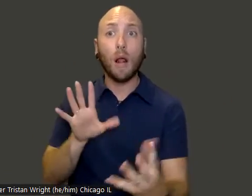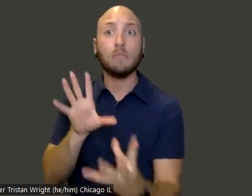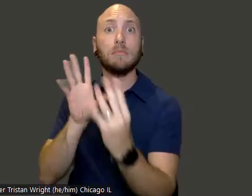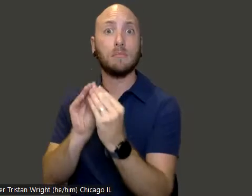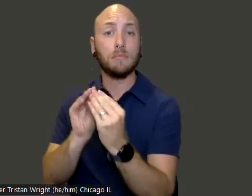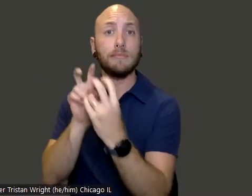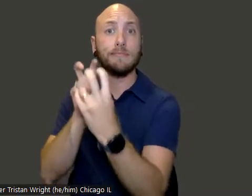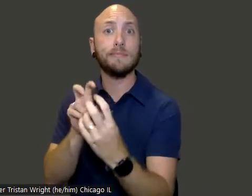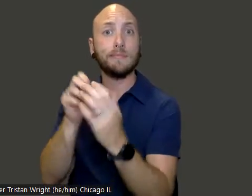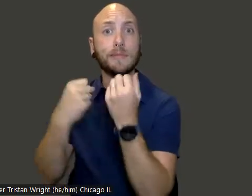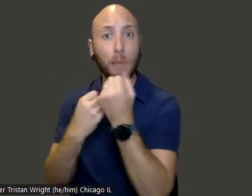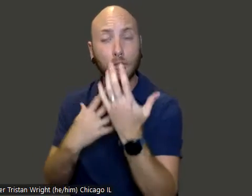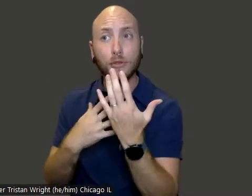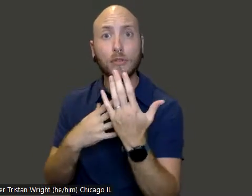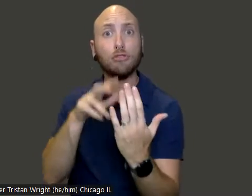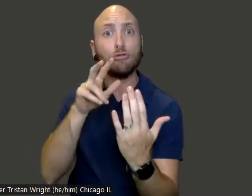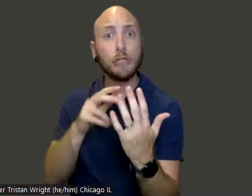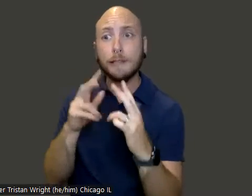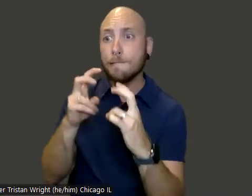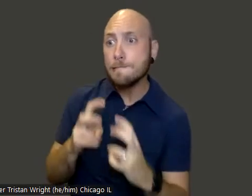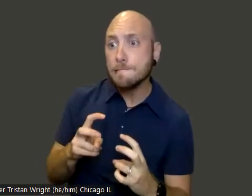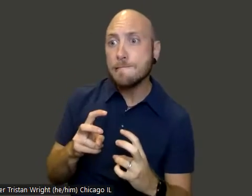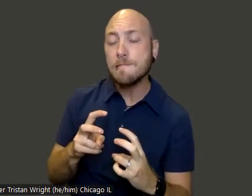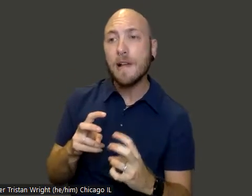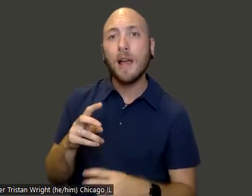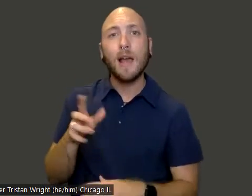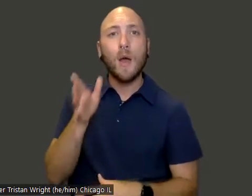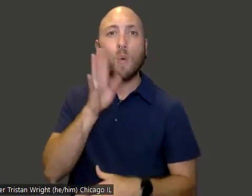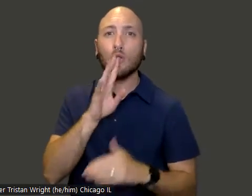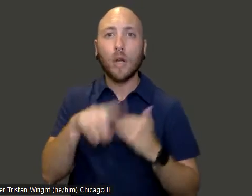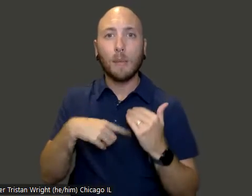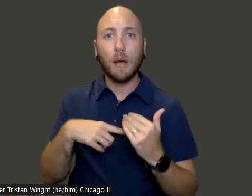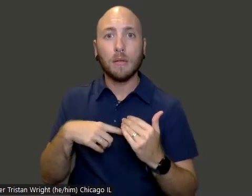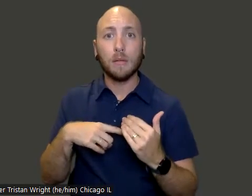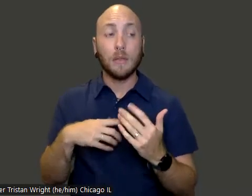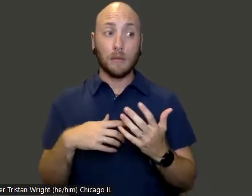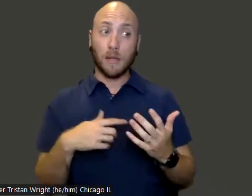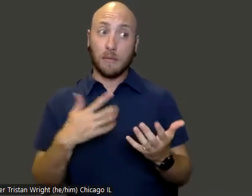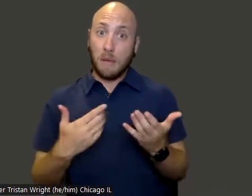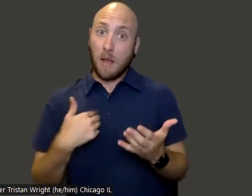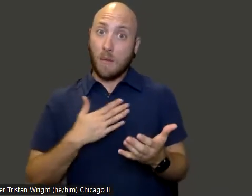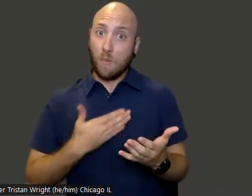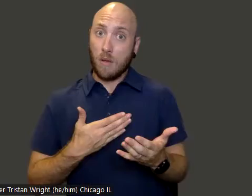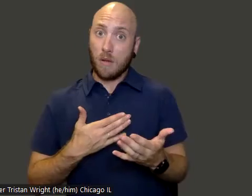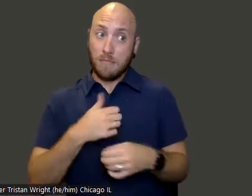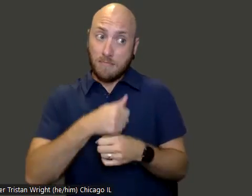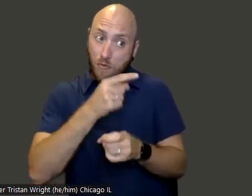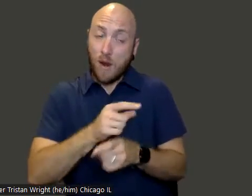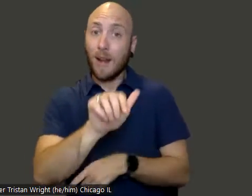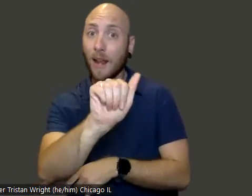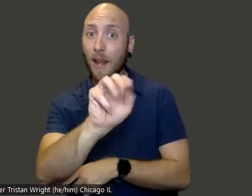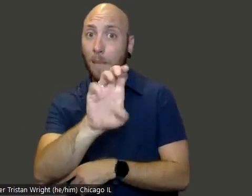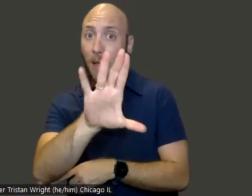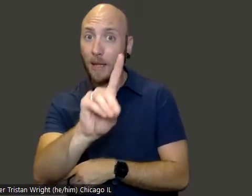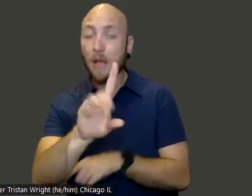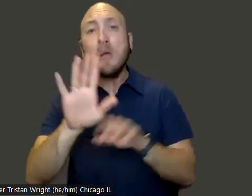shortcomings, and then we're probably going to make, we're going to see if I'm willing to make an amends for this. What does it look like? It might be just praying